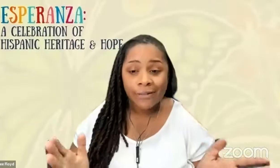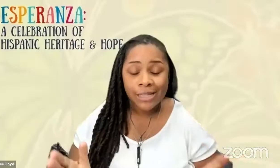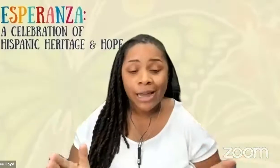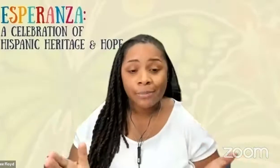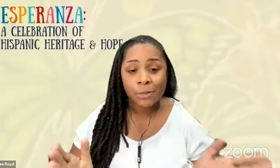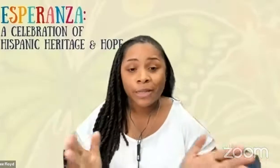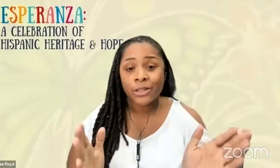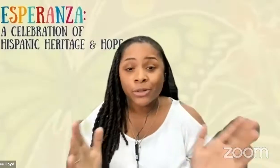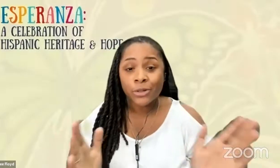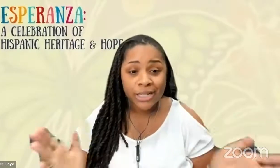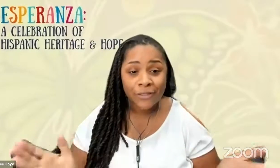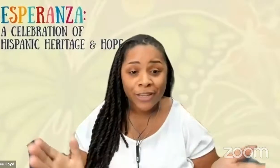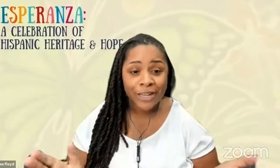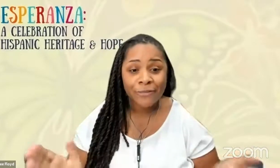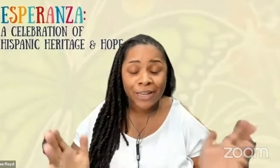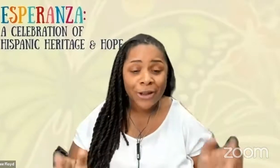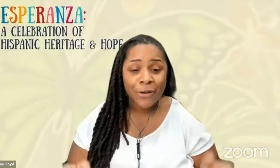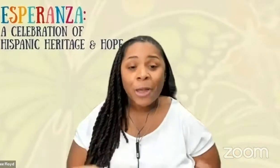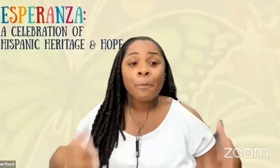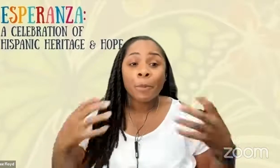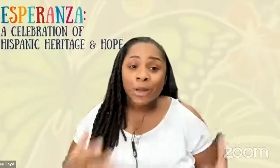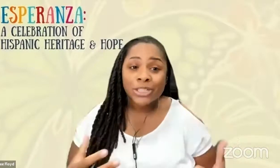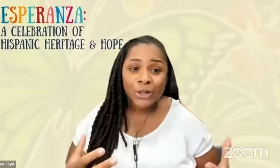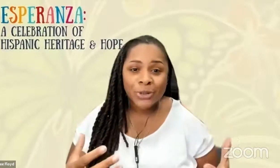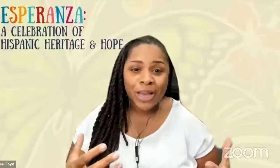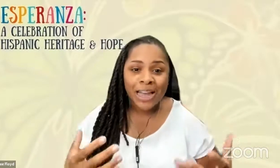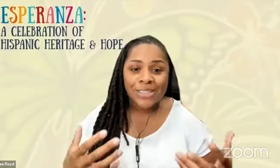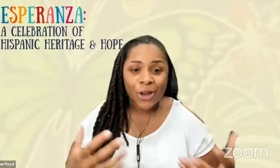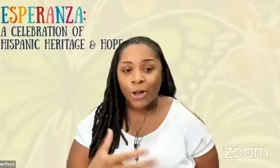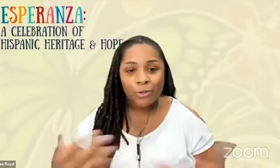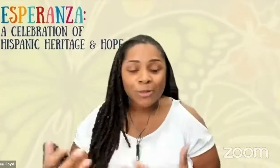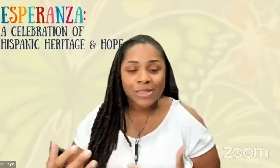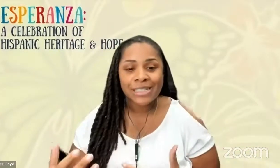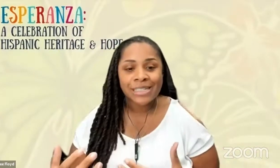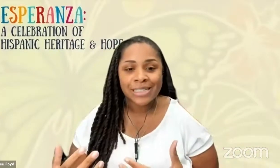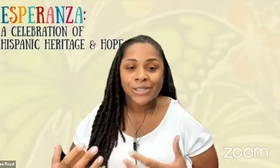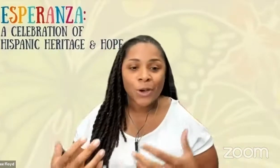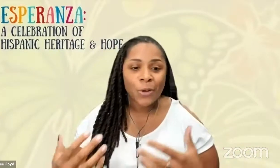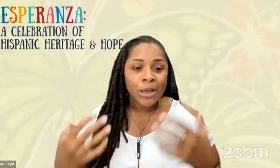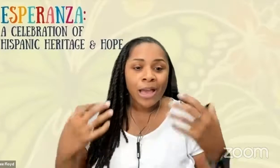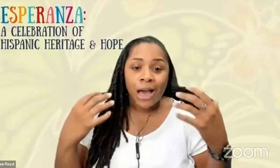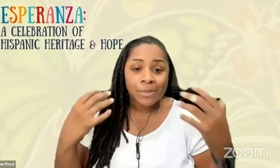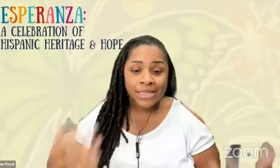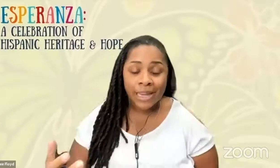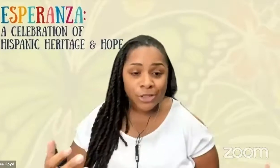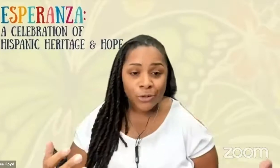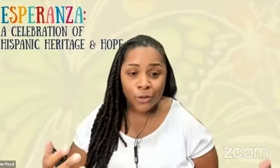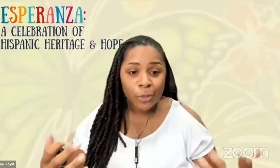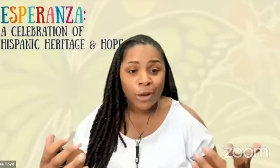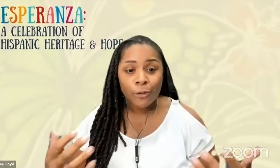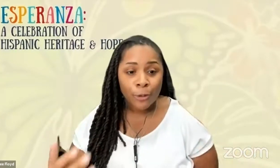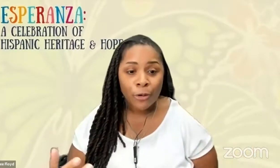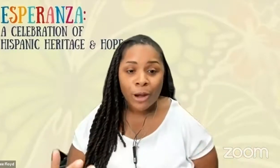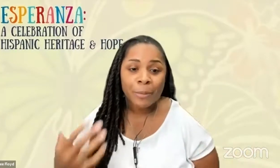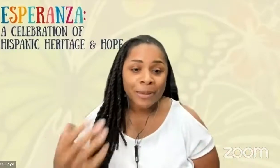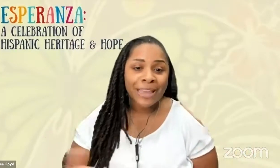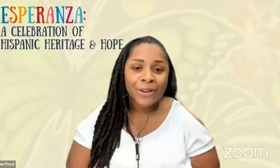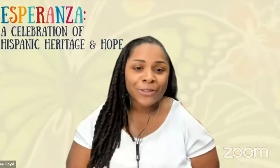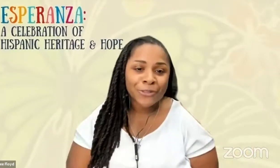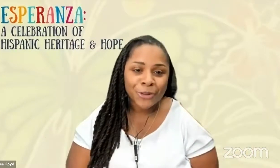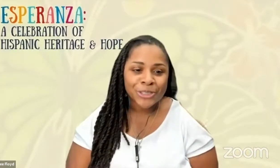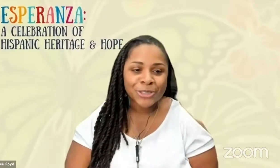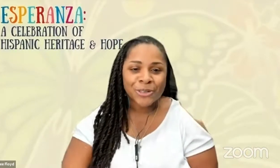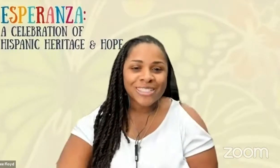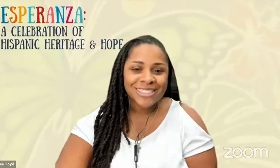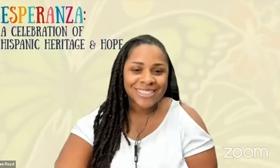we did not have time to play the Loteria video, but we wanna show you guys all of what was sent in. So stay tuned for a wonderful program. And